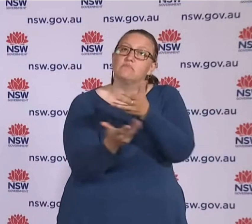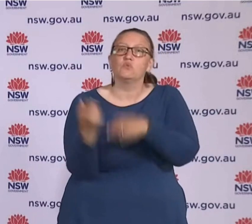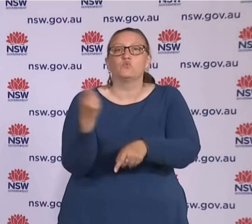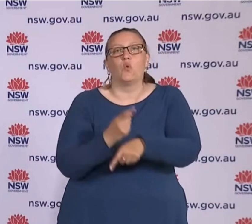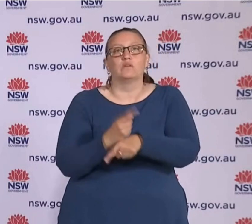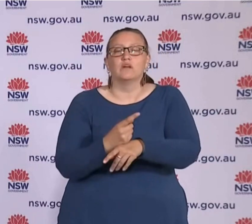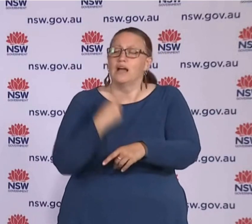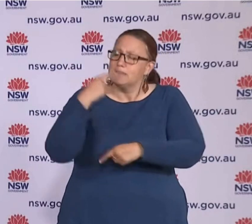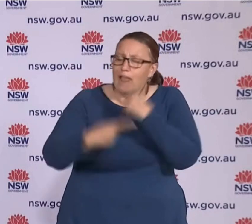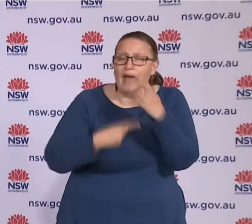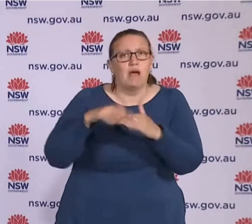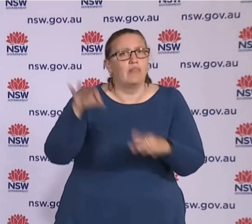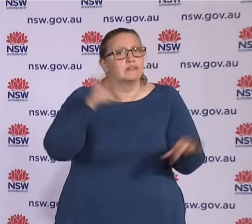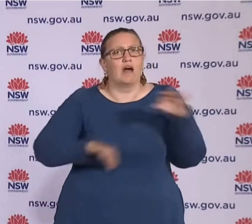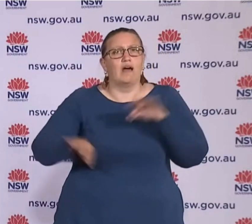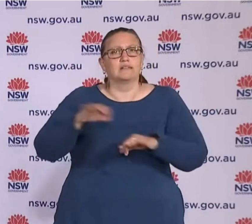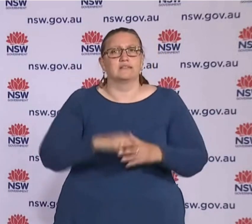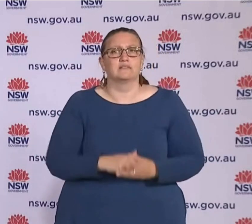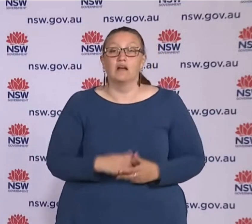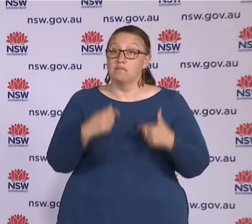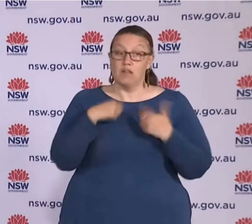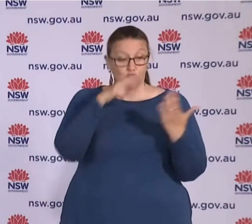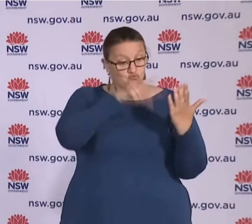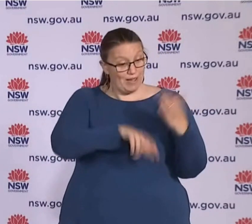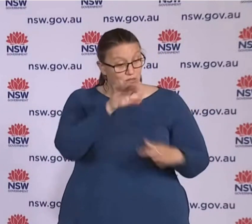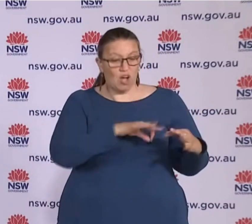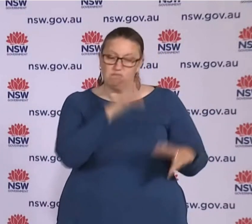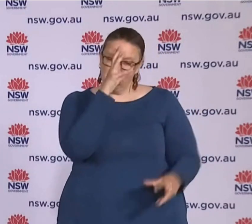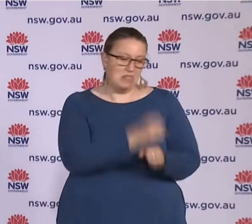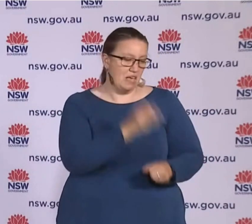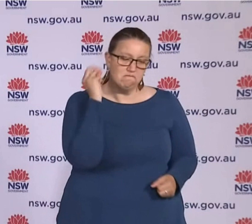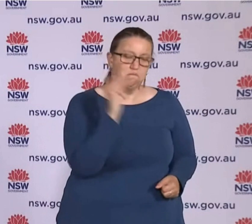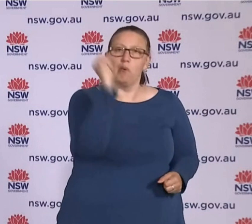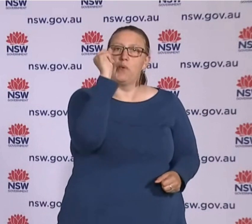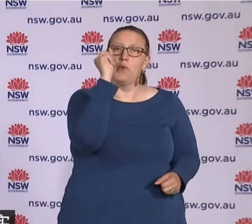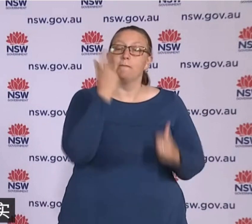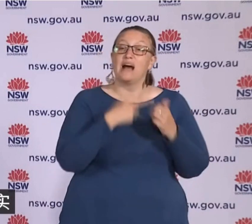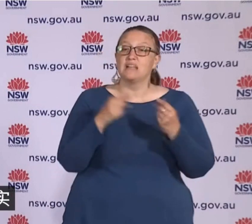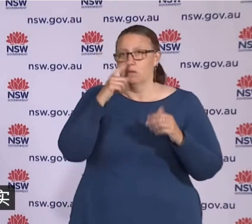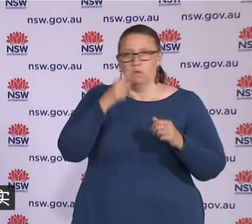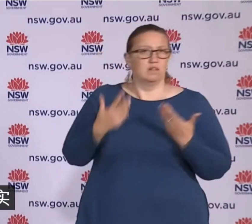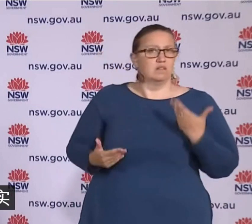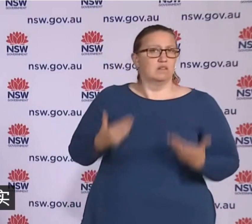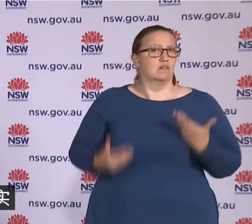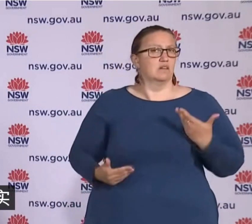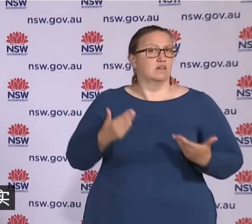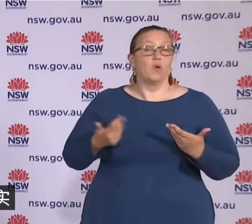I'm very convinced by the science, but we do need the opportunity to engage. So we do have a lot of social products